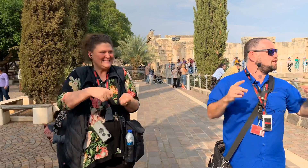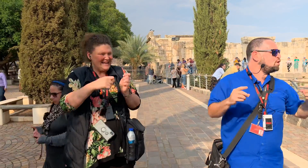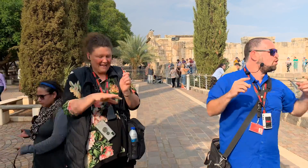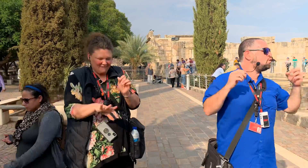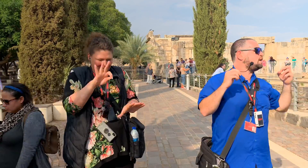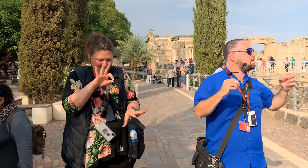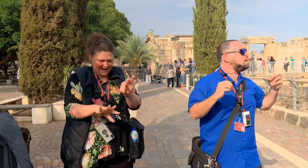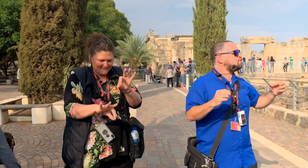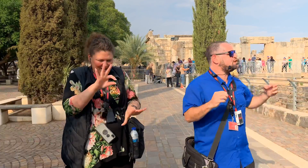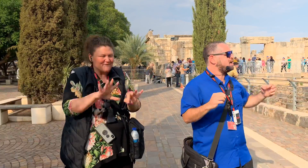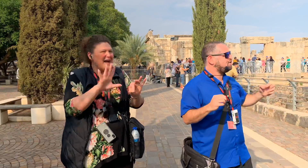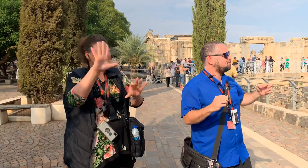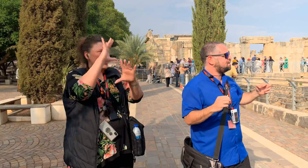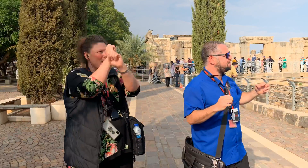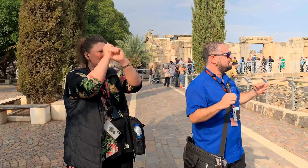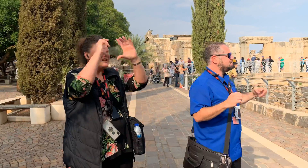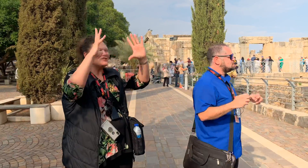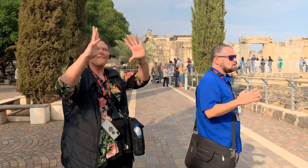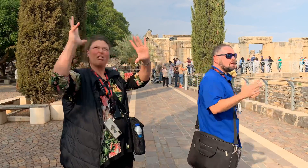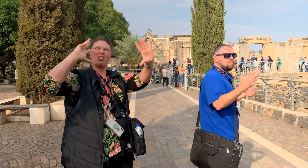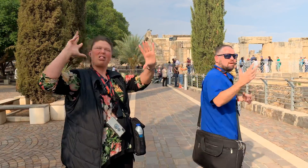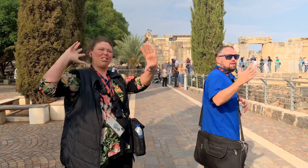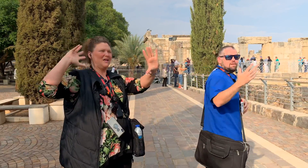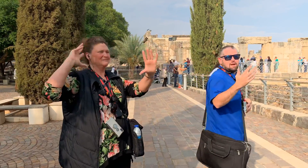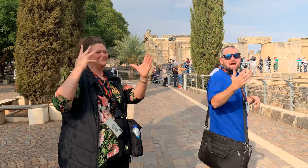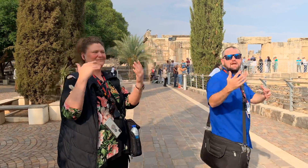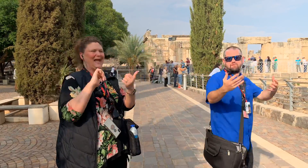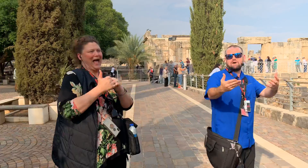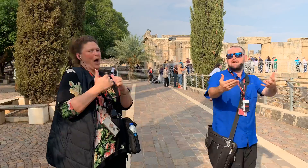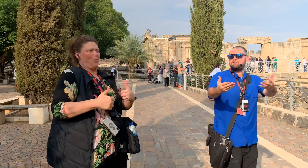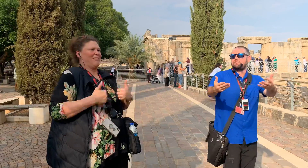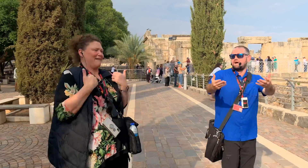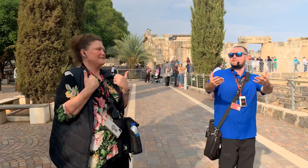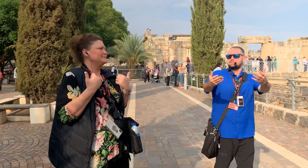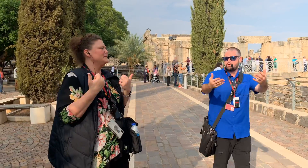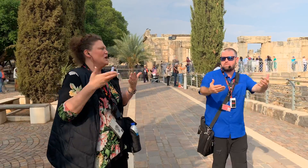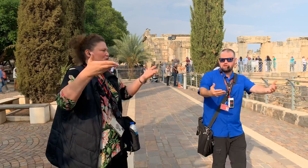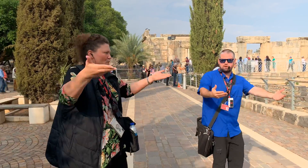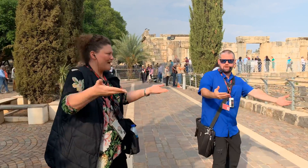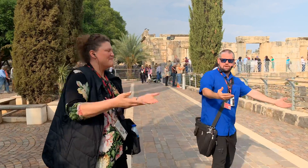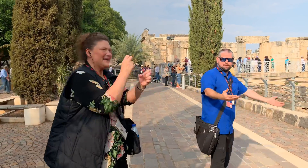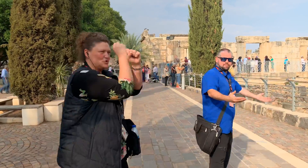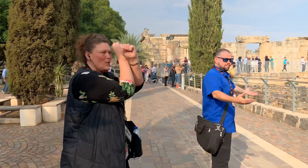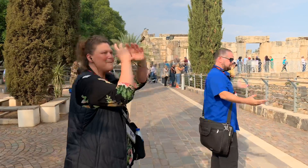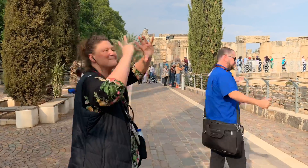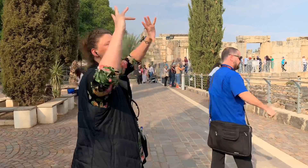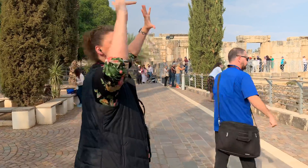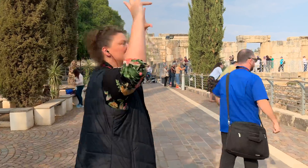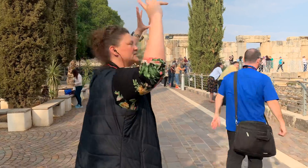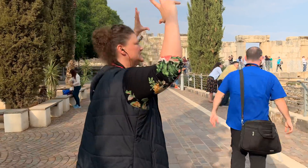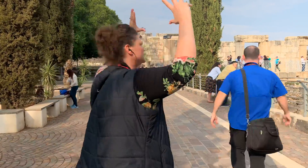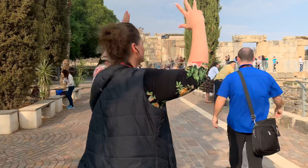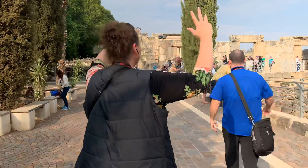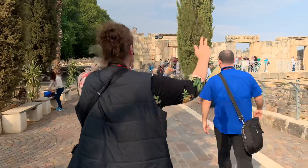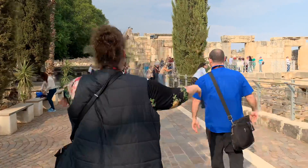use your imagination. So I invite you guys to imagine.